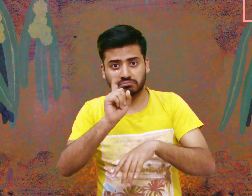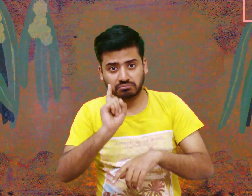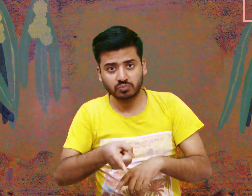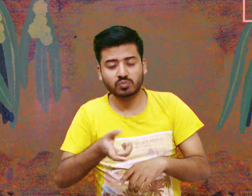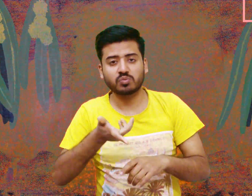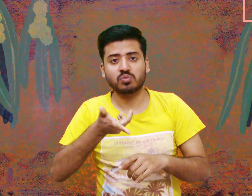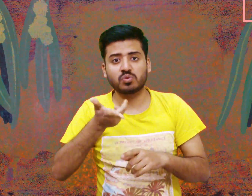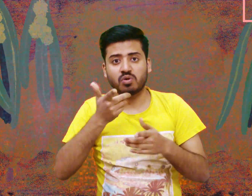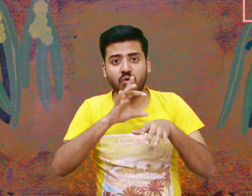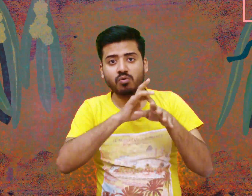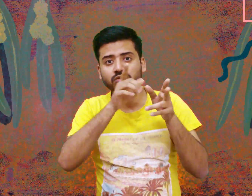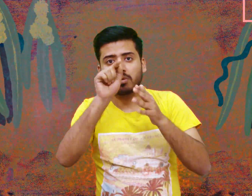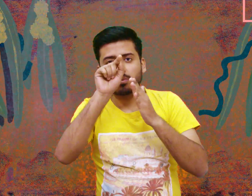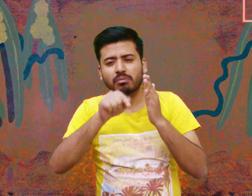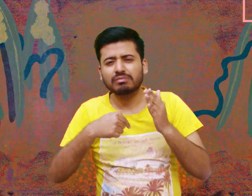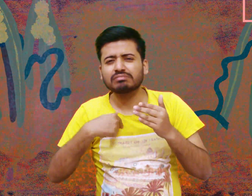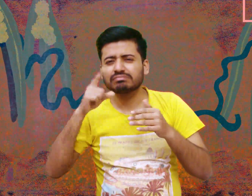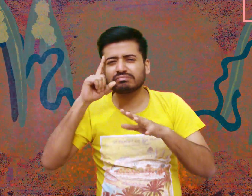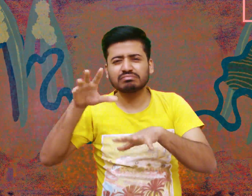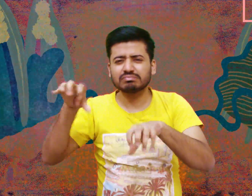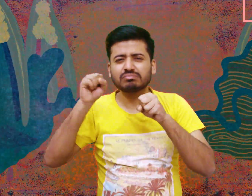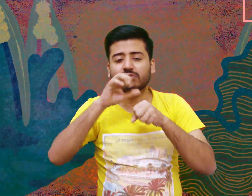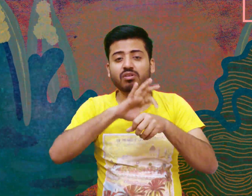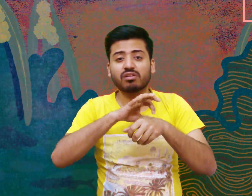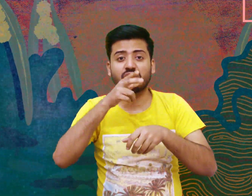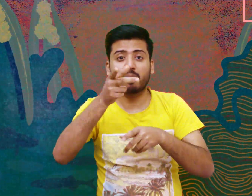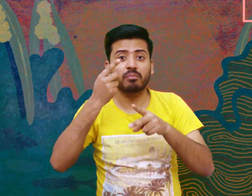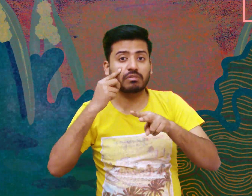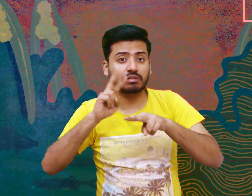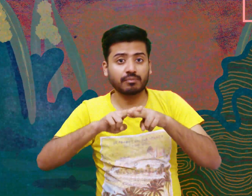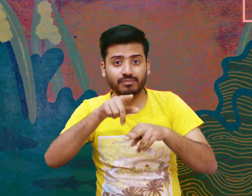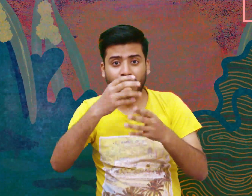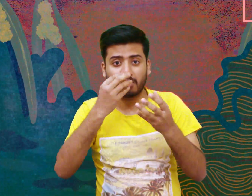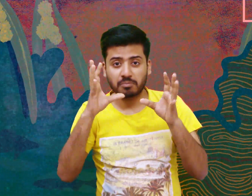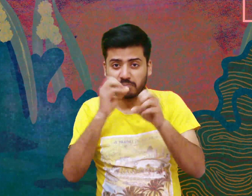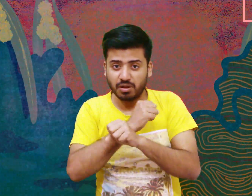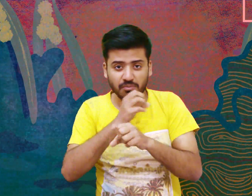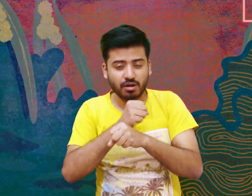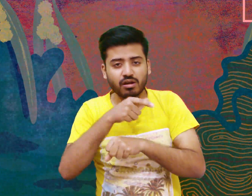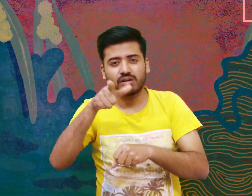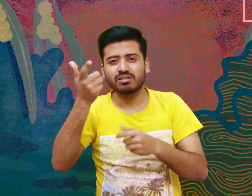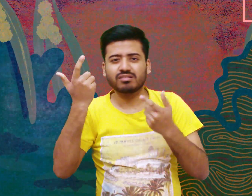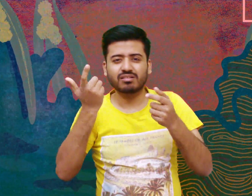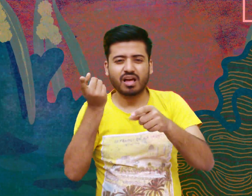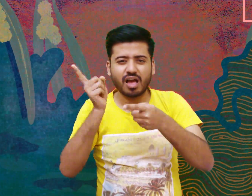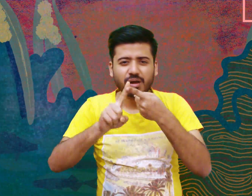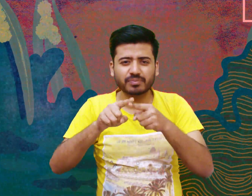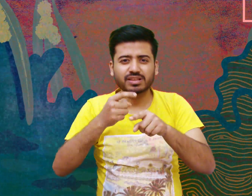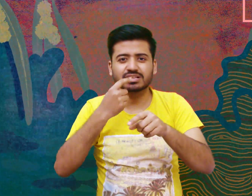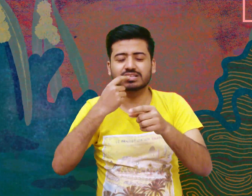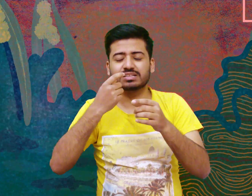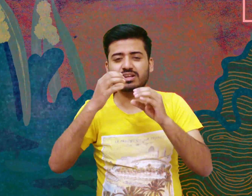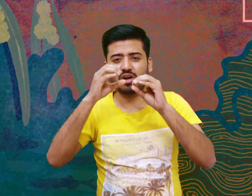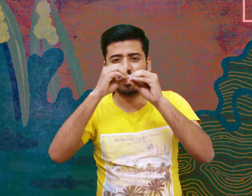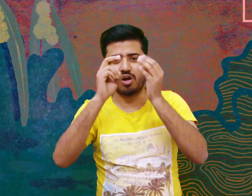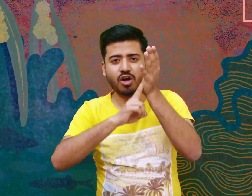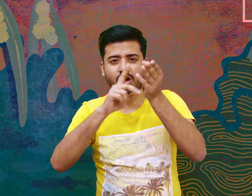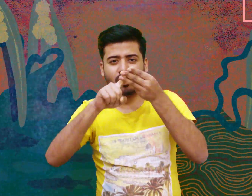Smoking. Tobacco use is a major contributor to orange tooth discoloration due to the tar and nicotine deposits. Poor